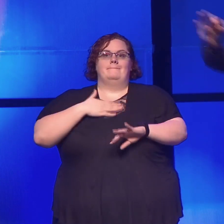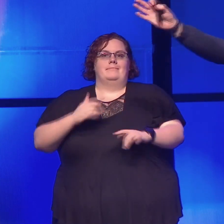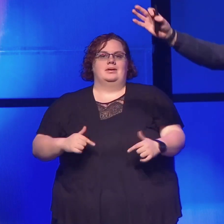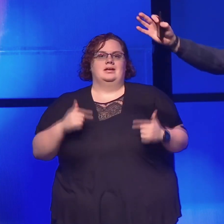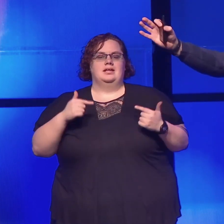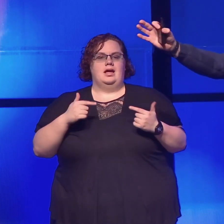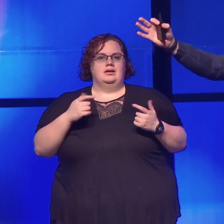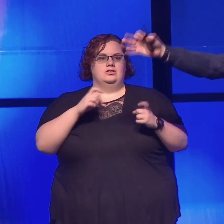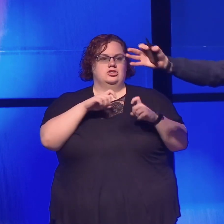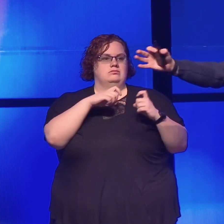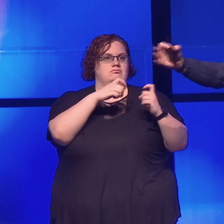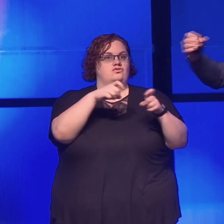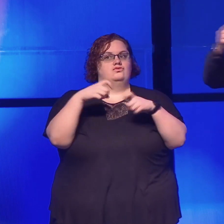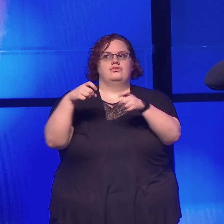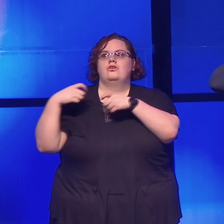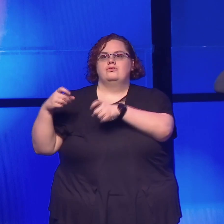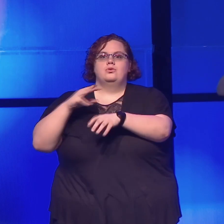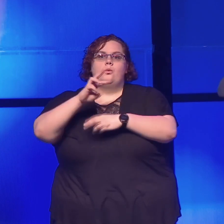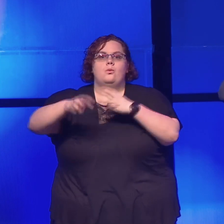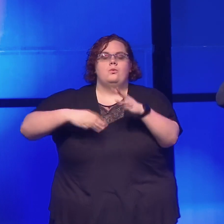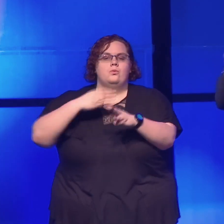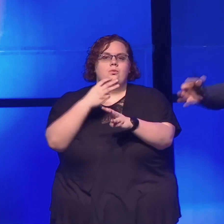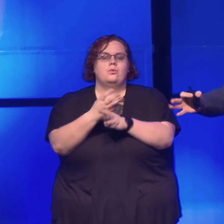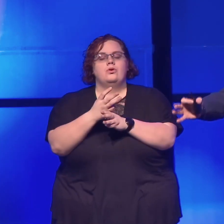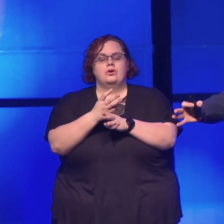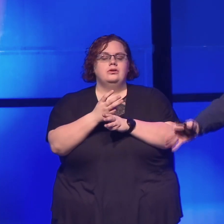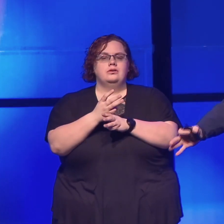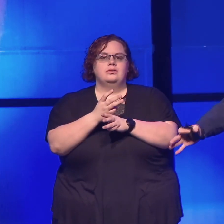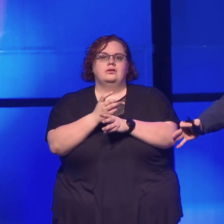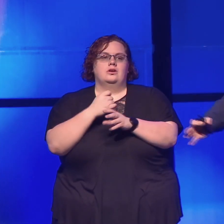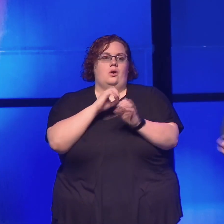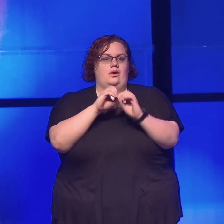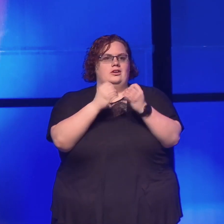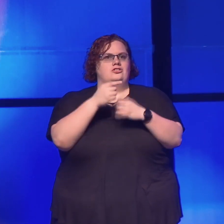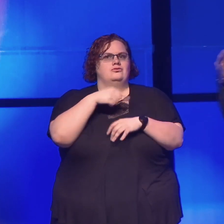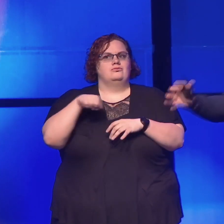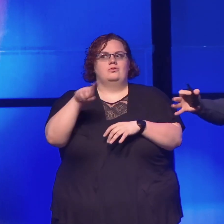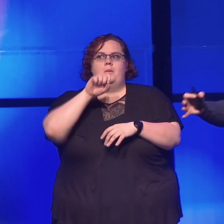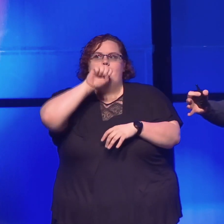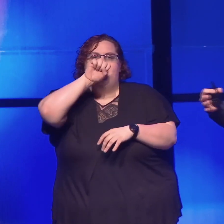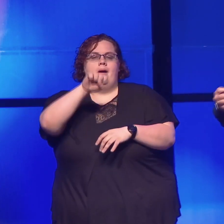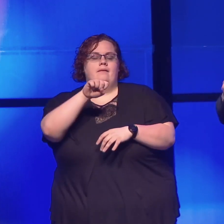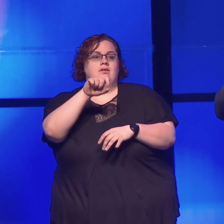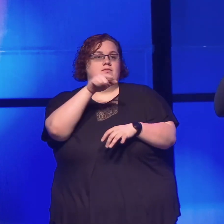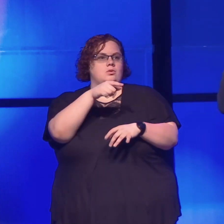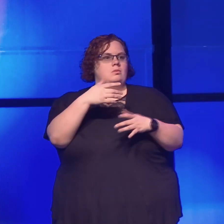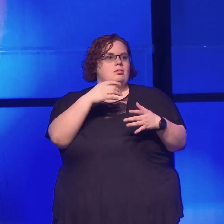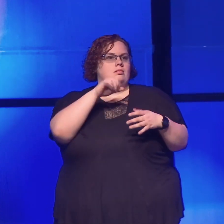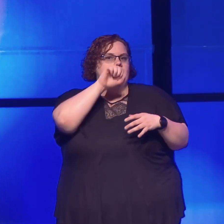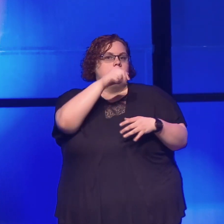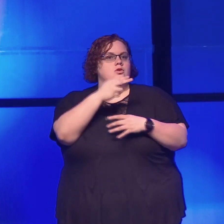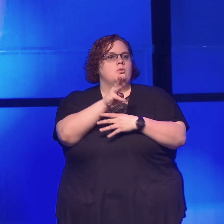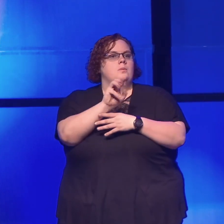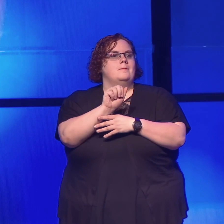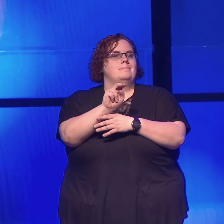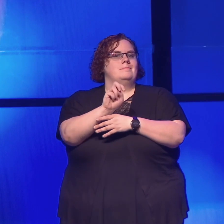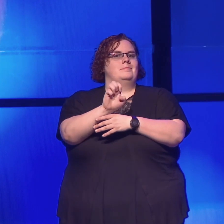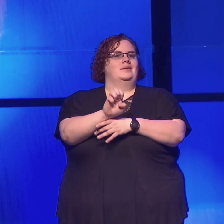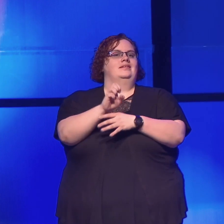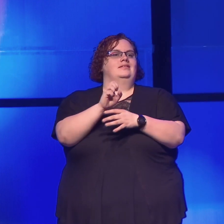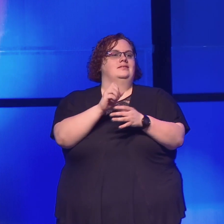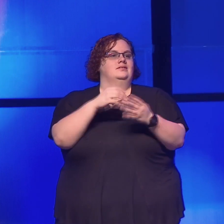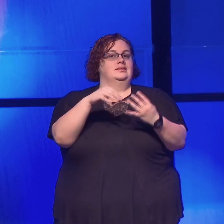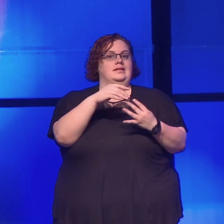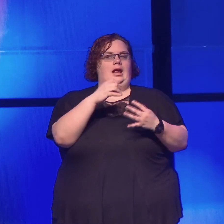being generous to the world, being generous to the organizations that you love. If you love the Humane Society, you should be generous to the Humane